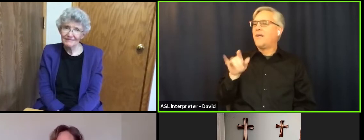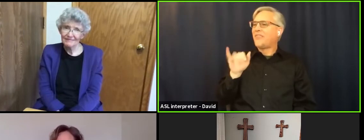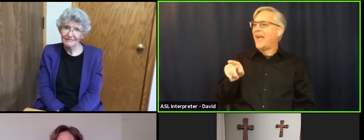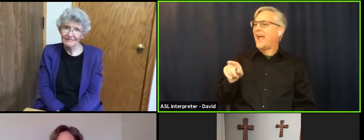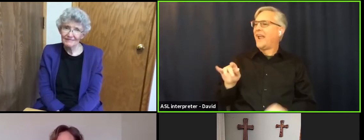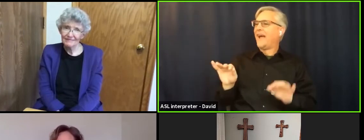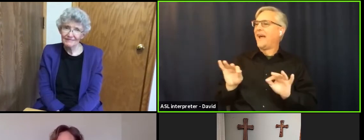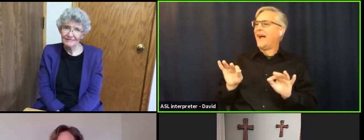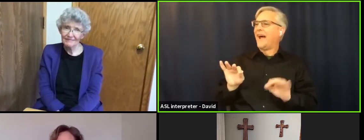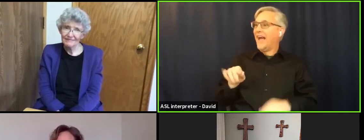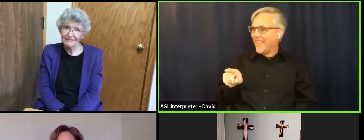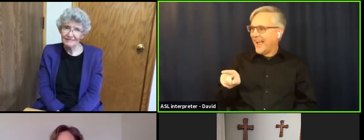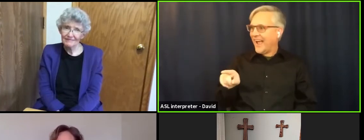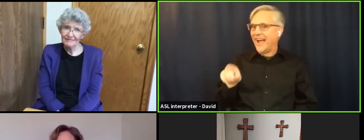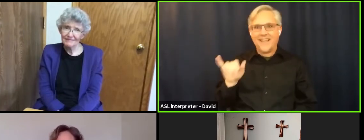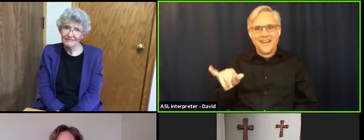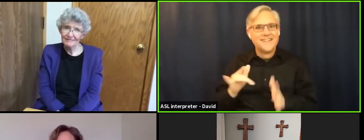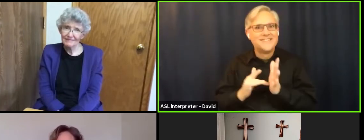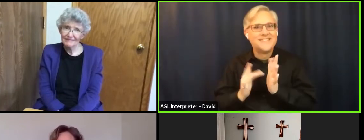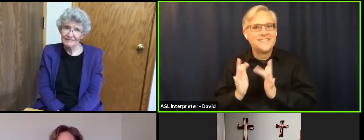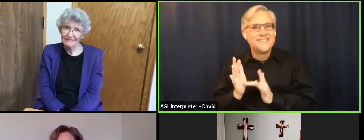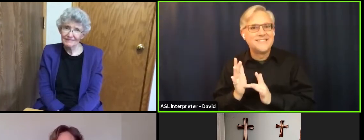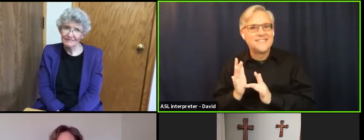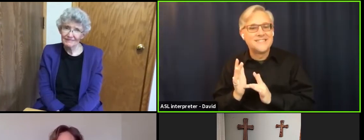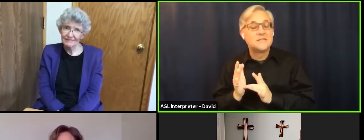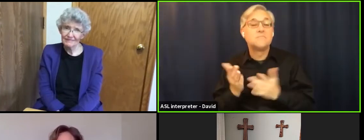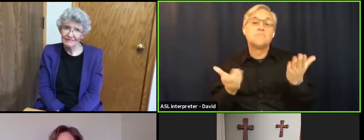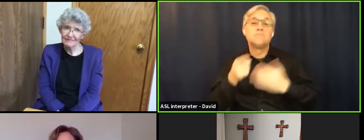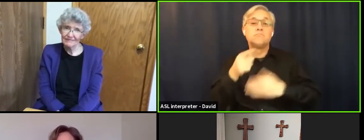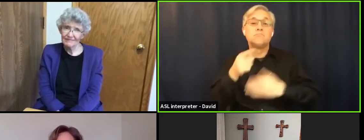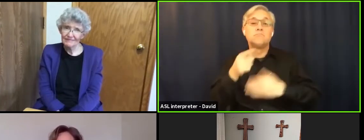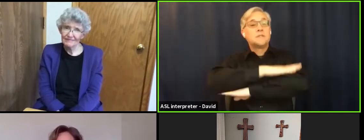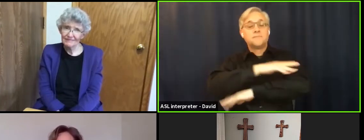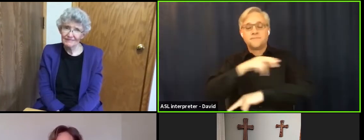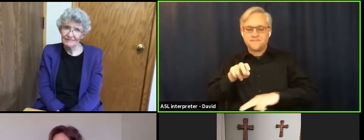like sitting at your table and eating a meal.